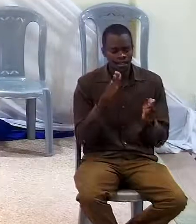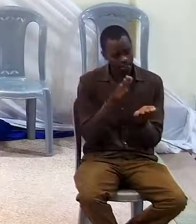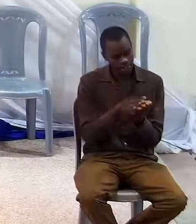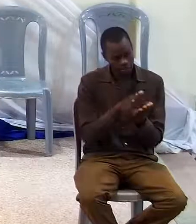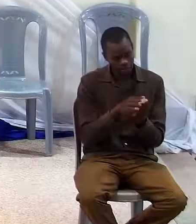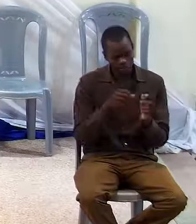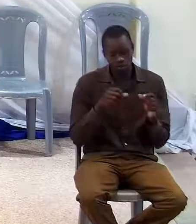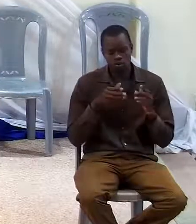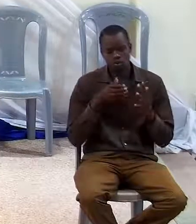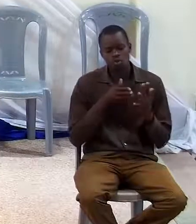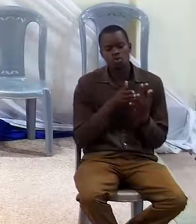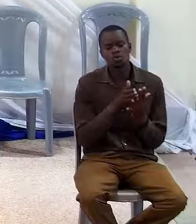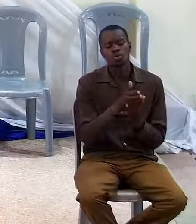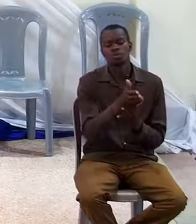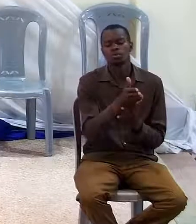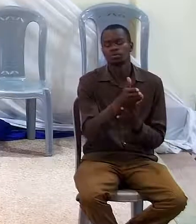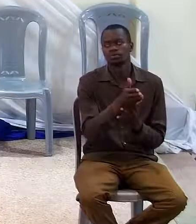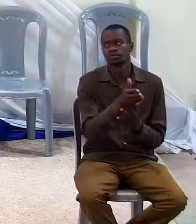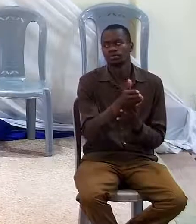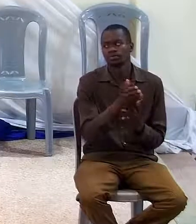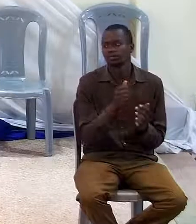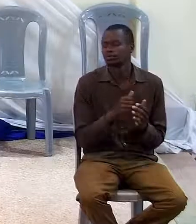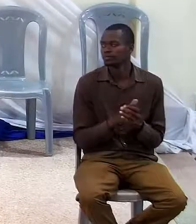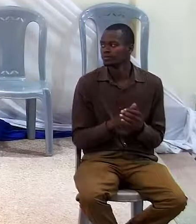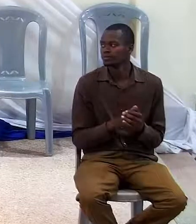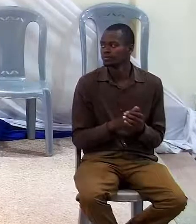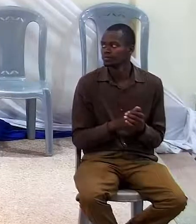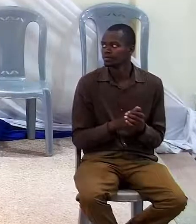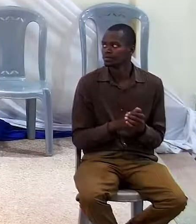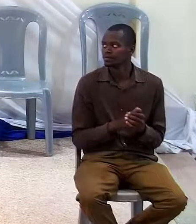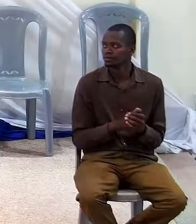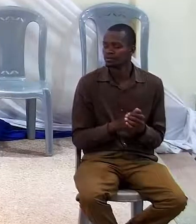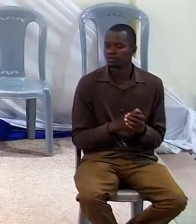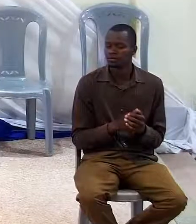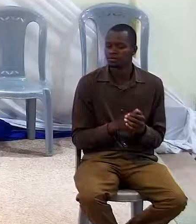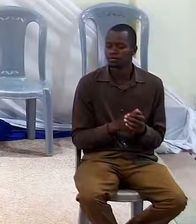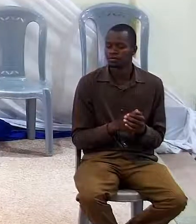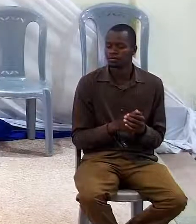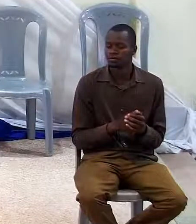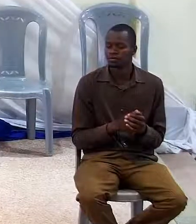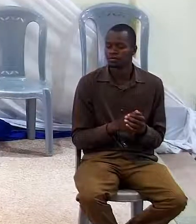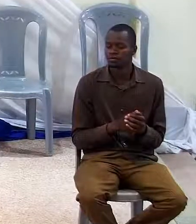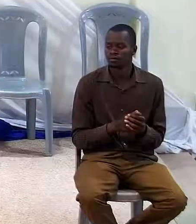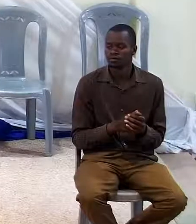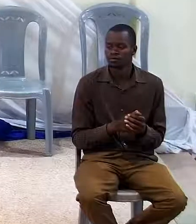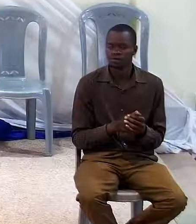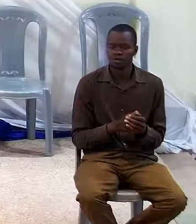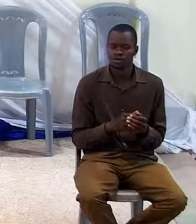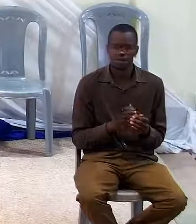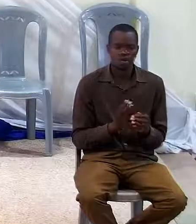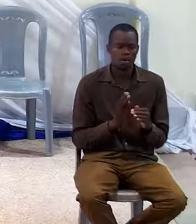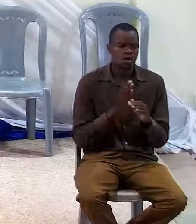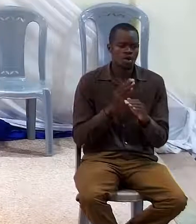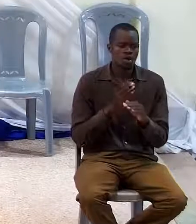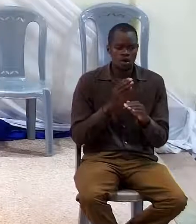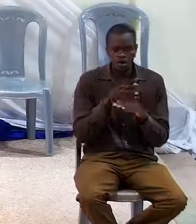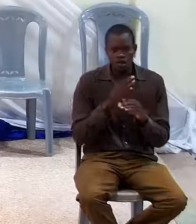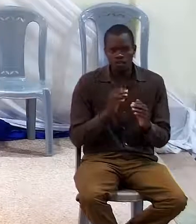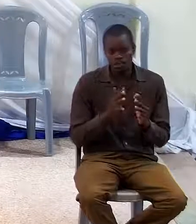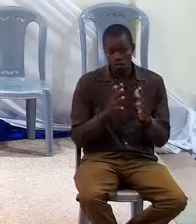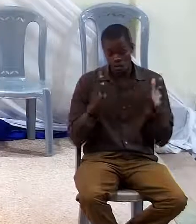index, as we know, overweight, obesity, depicts